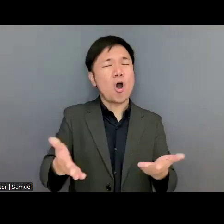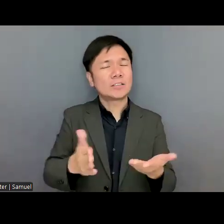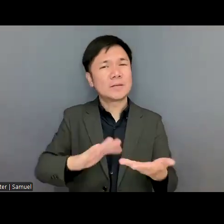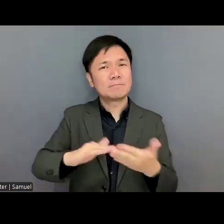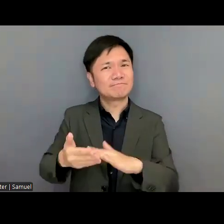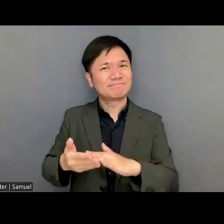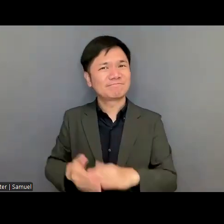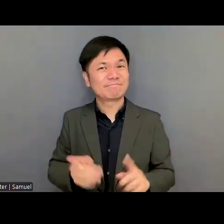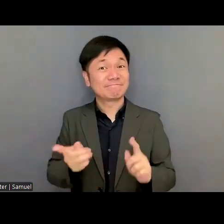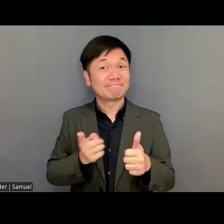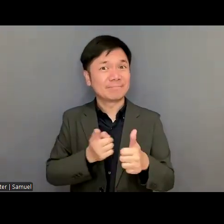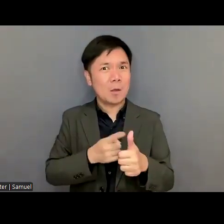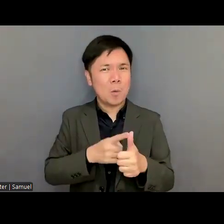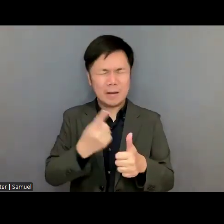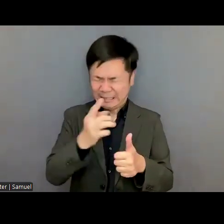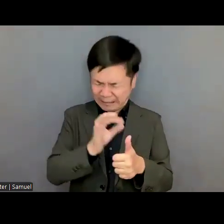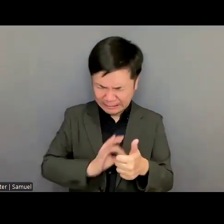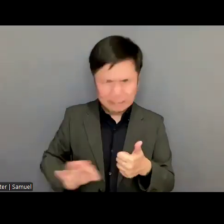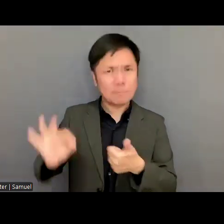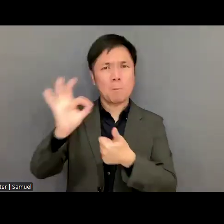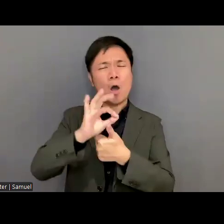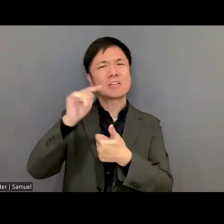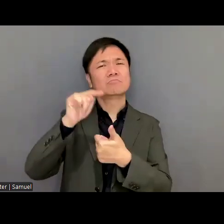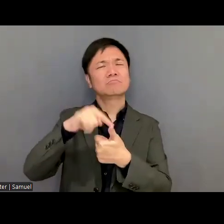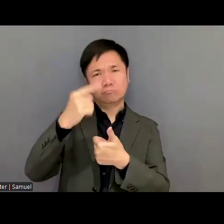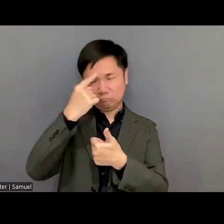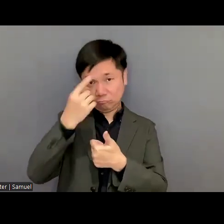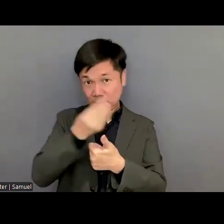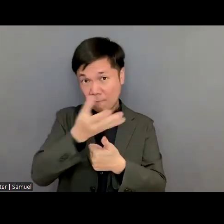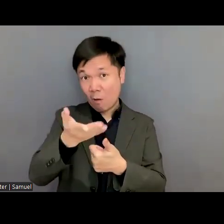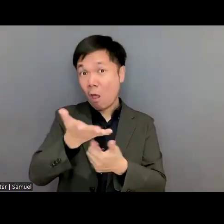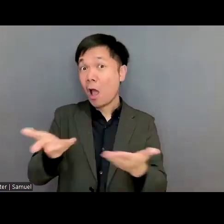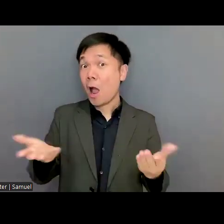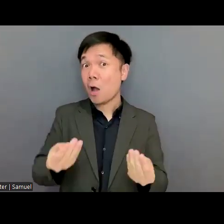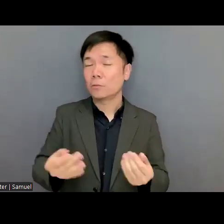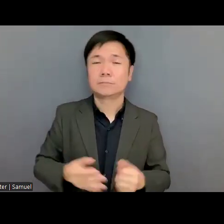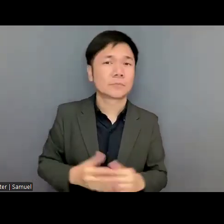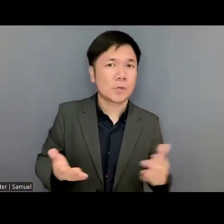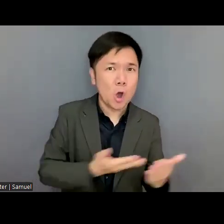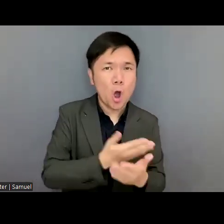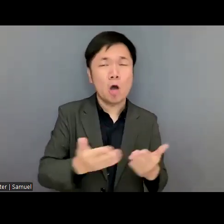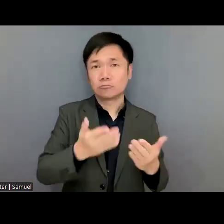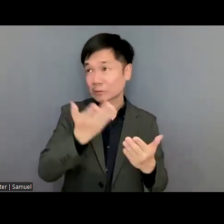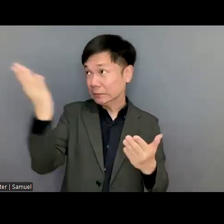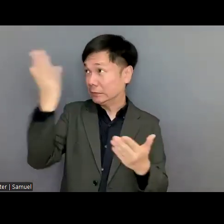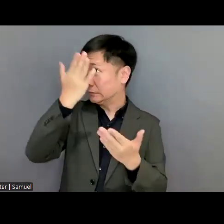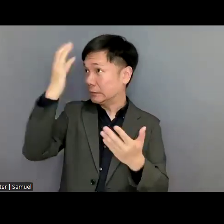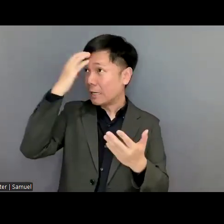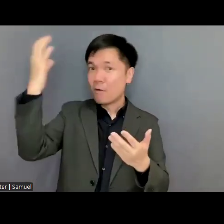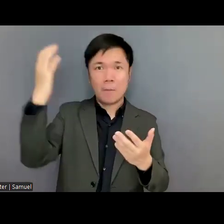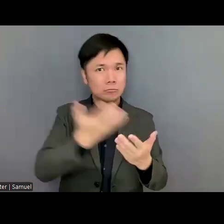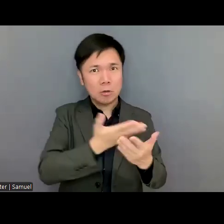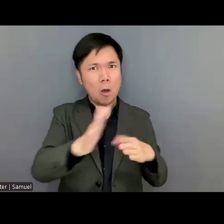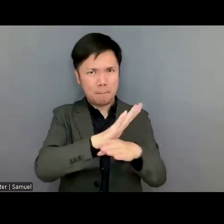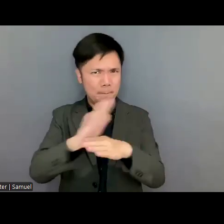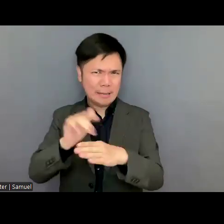of the a very, very important aspect that we would like to highlight that all the stakeholders need to integrate. The second thing